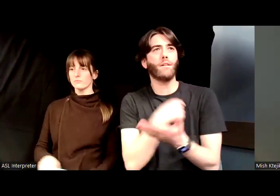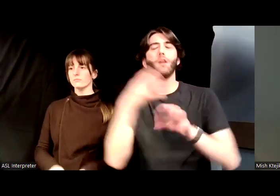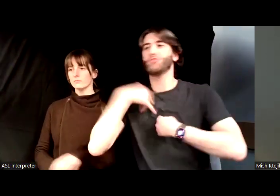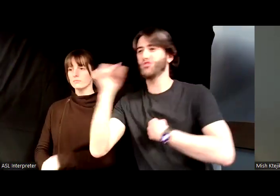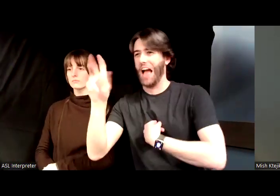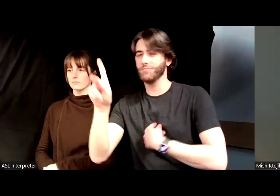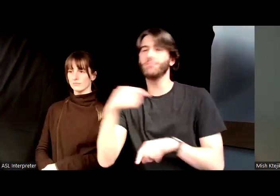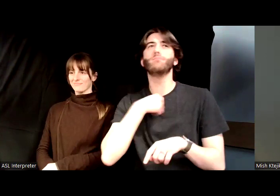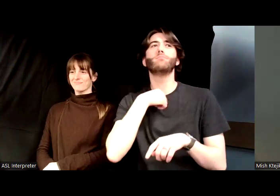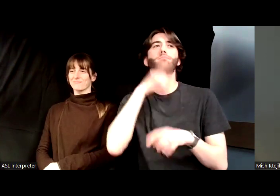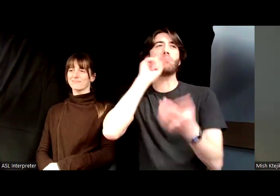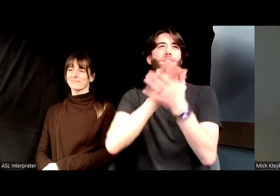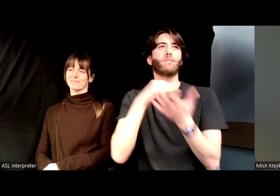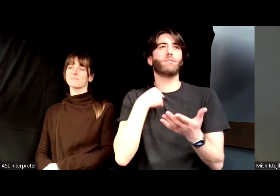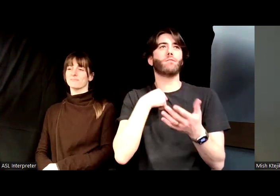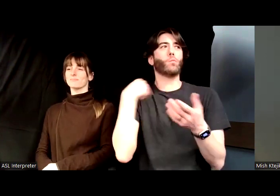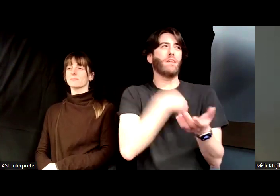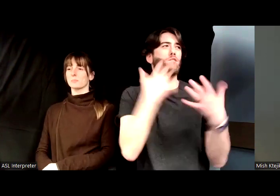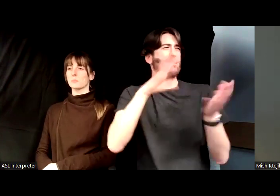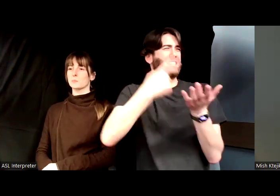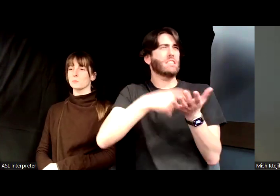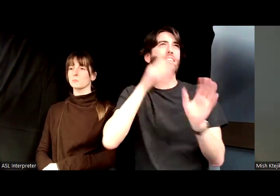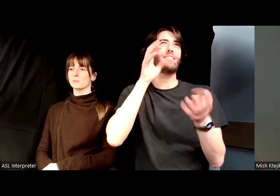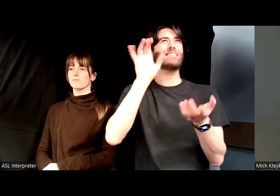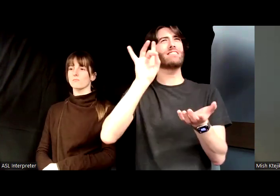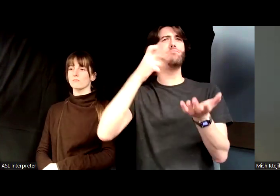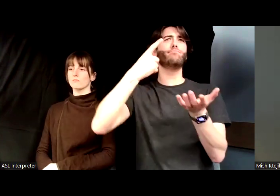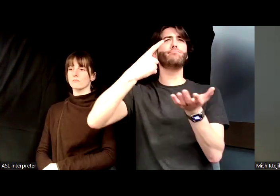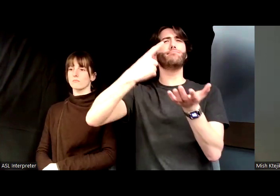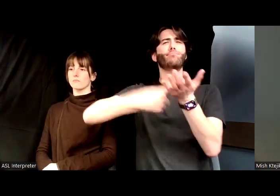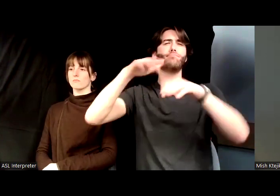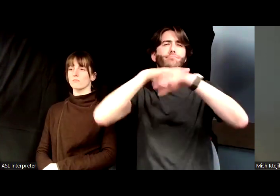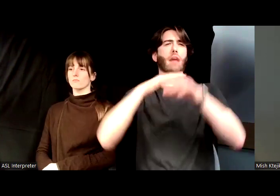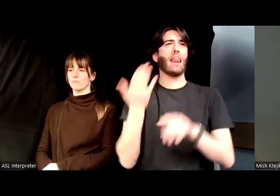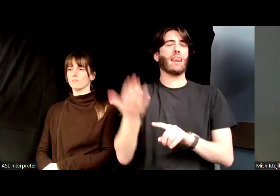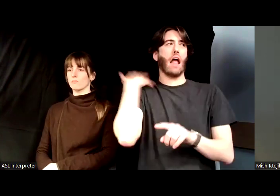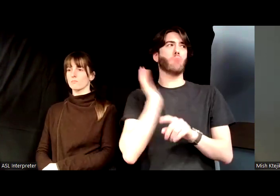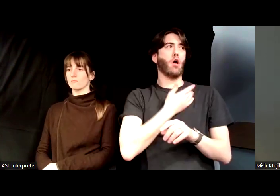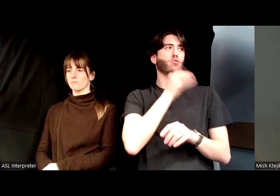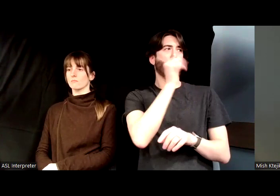That.